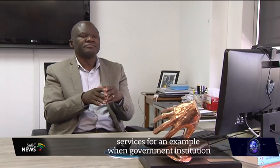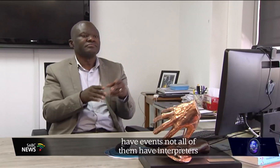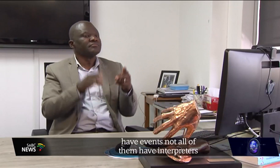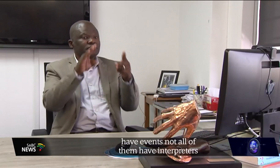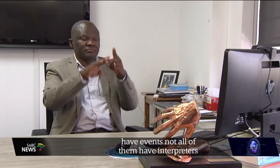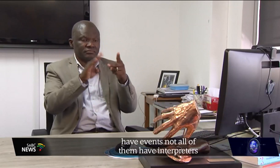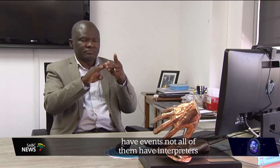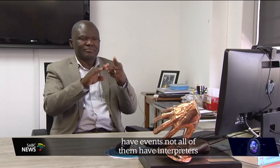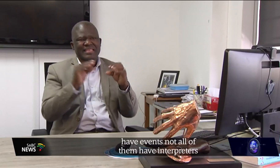le